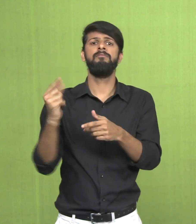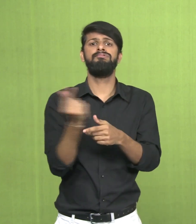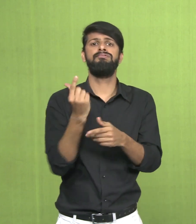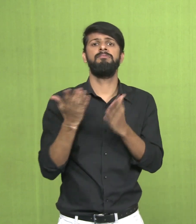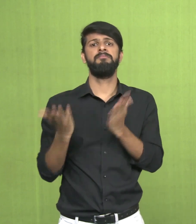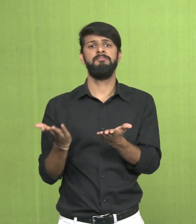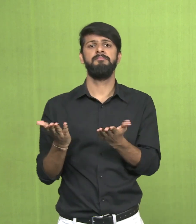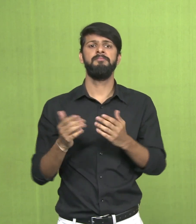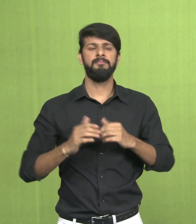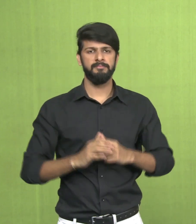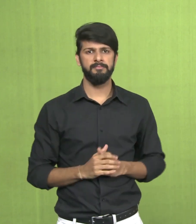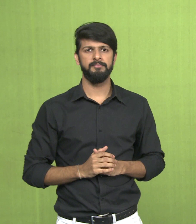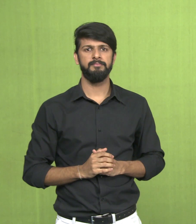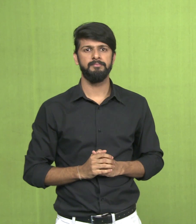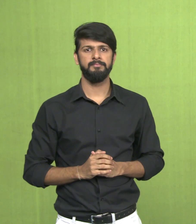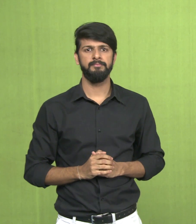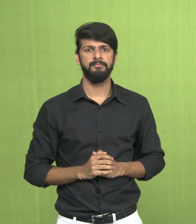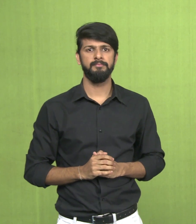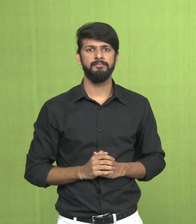these civilizations as well as Indus Valley civilization.